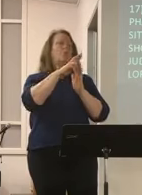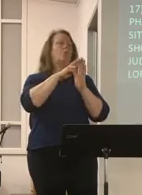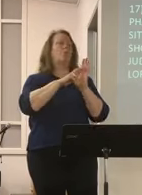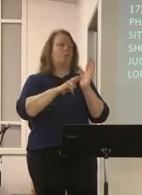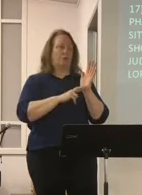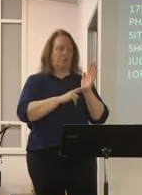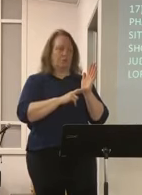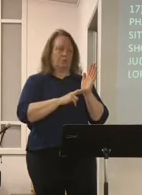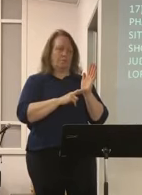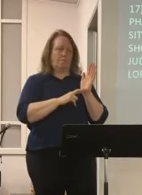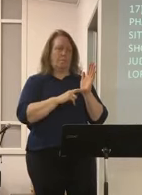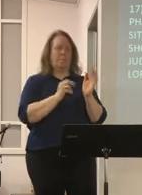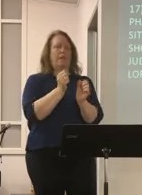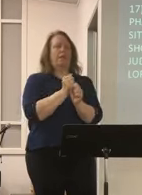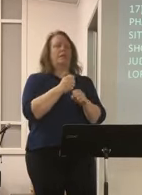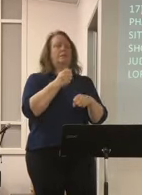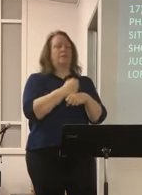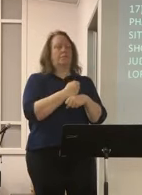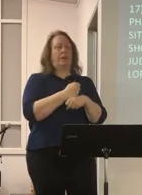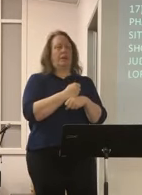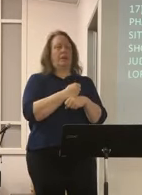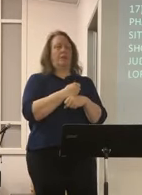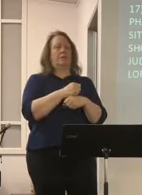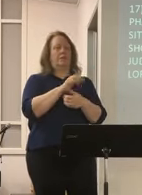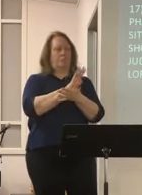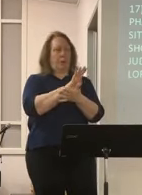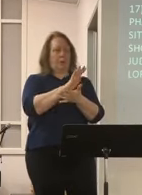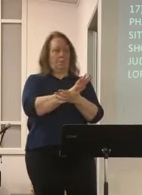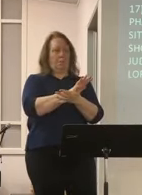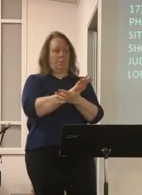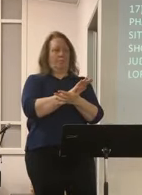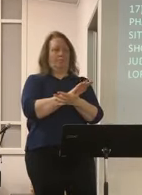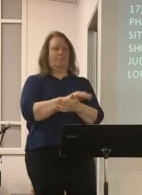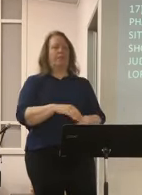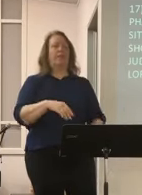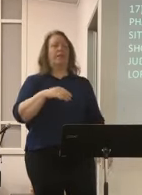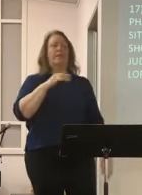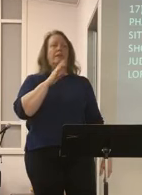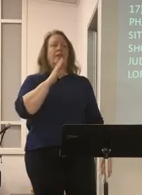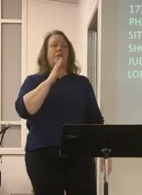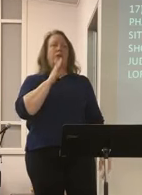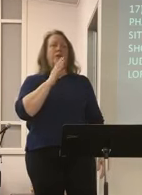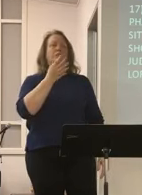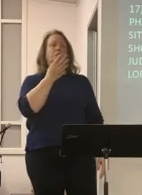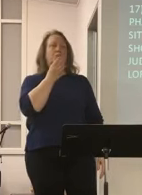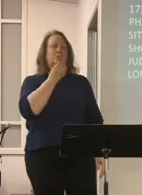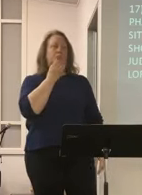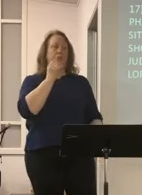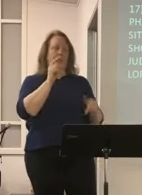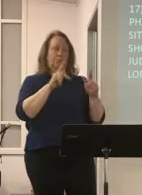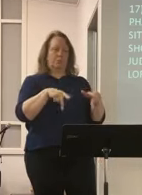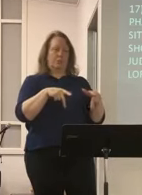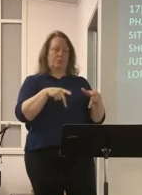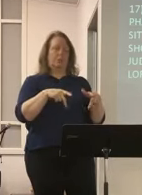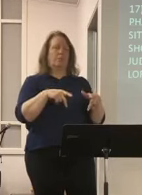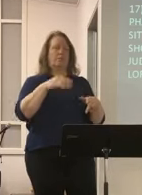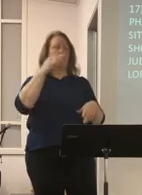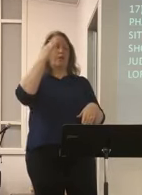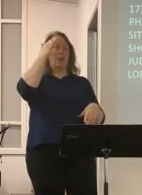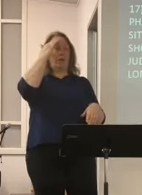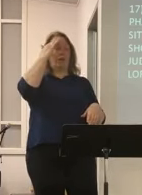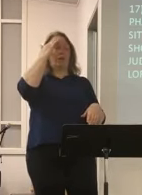made a document called the Mishnah. And if you're talking to a Jewish person, especially an Orthodox Jew, they would know